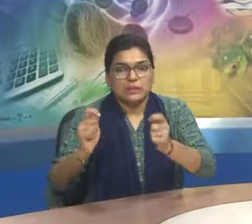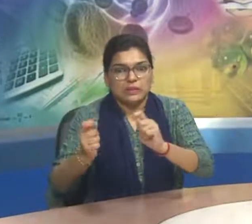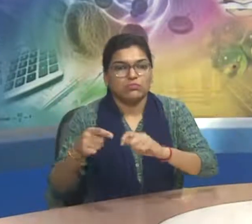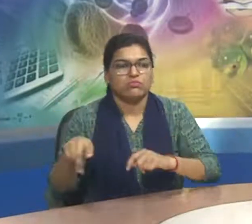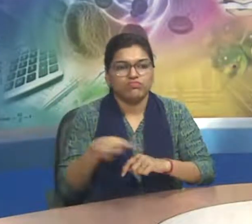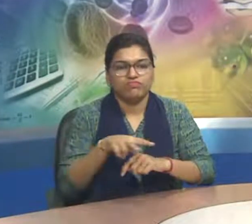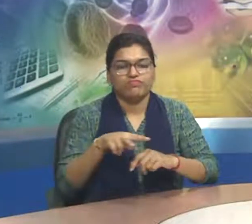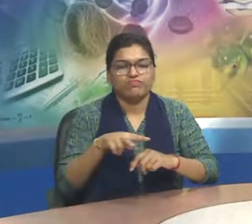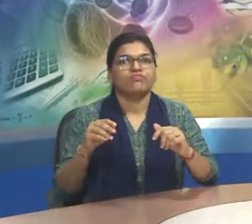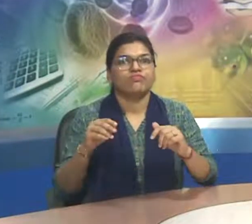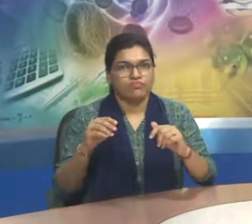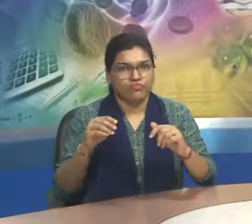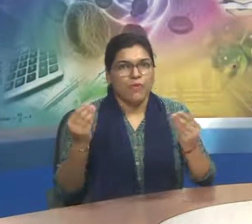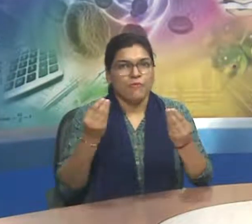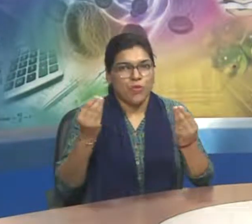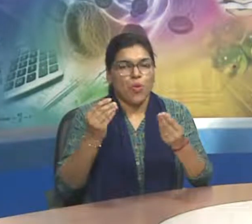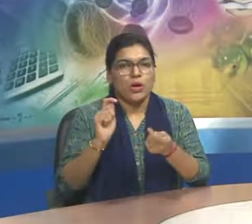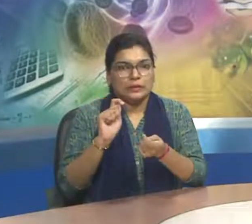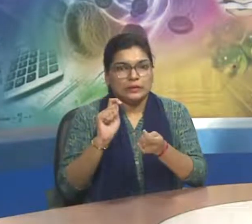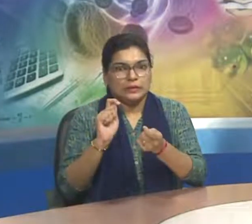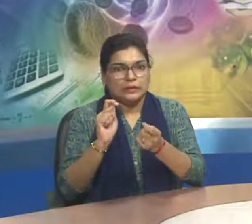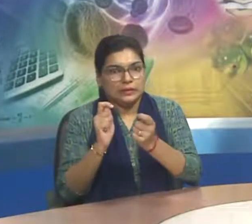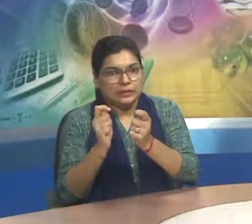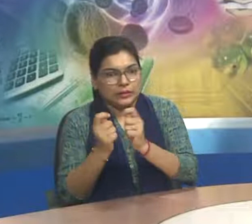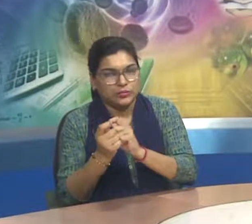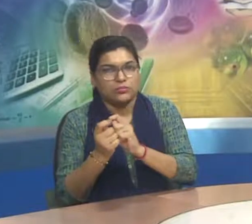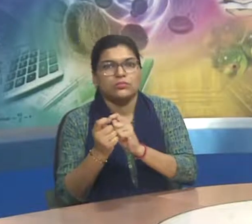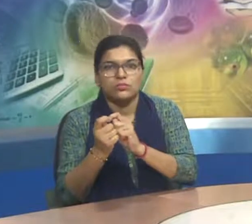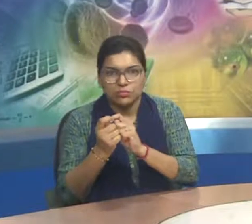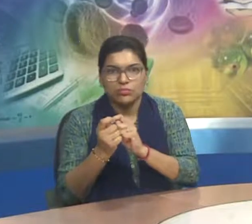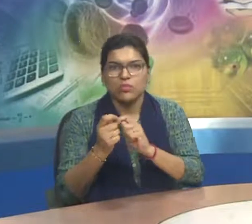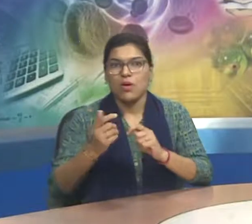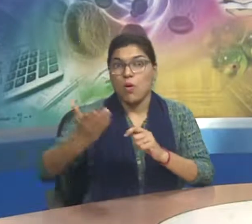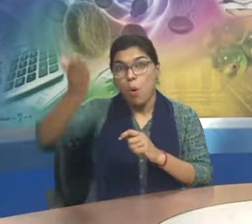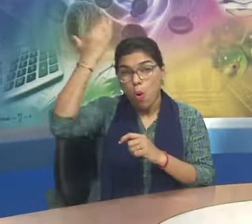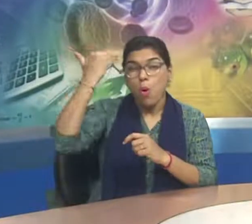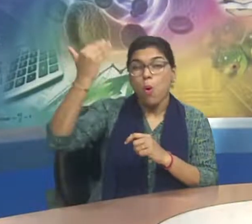among both. So accordingly,